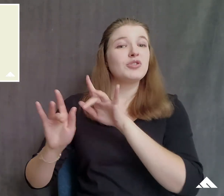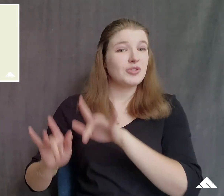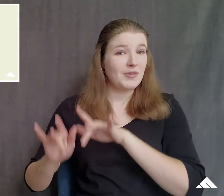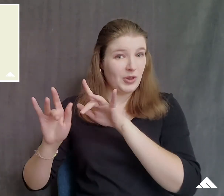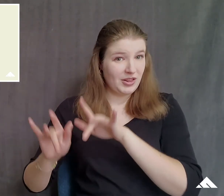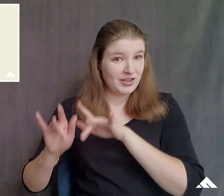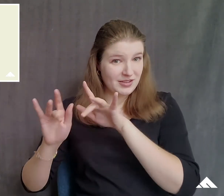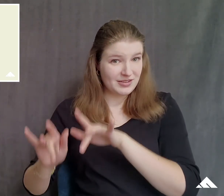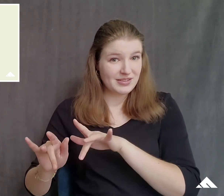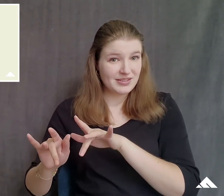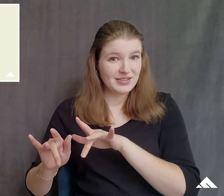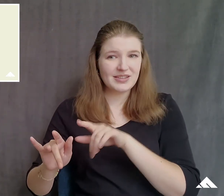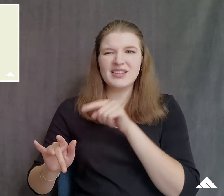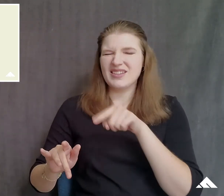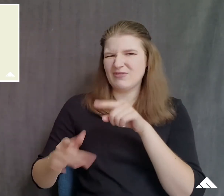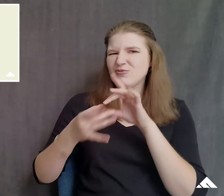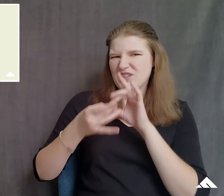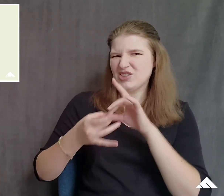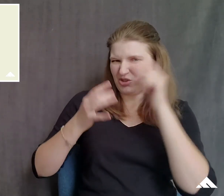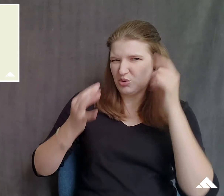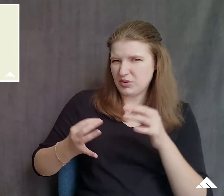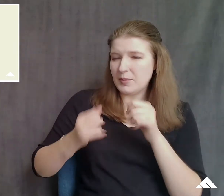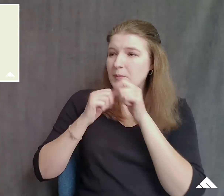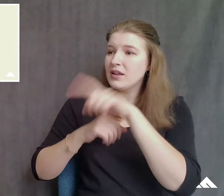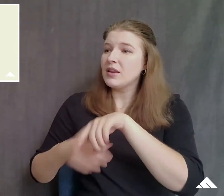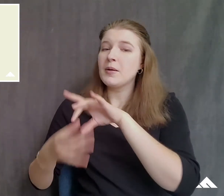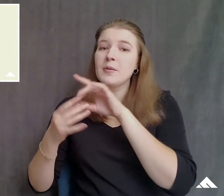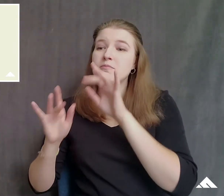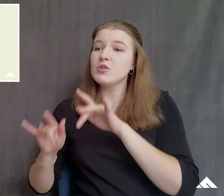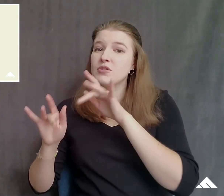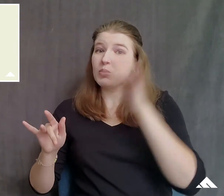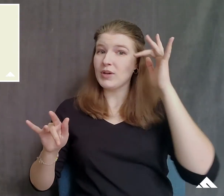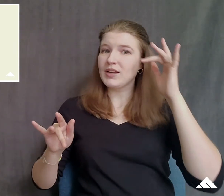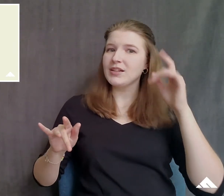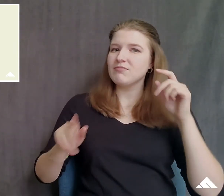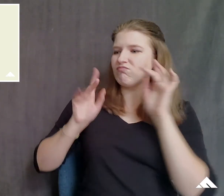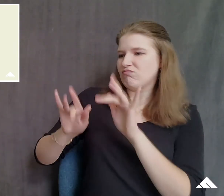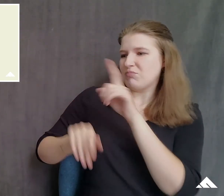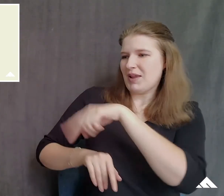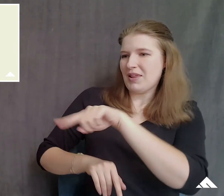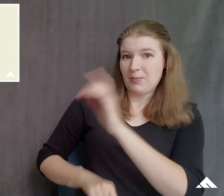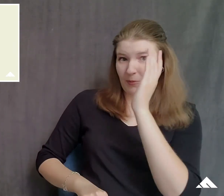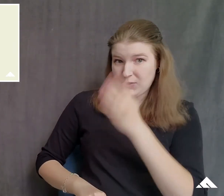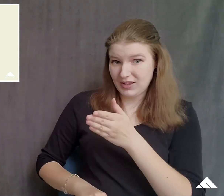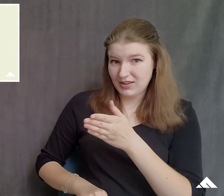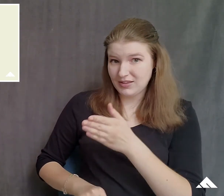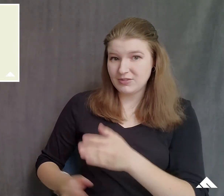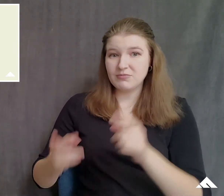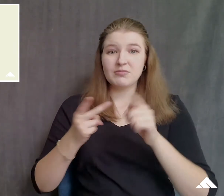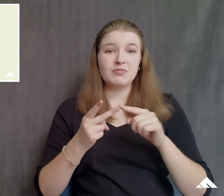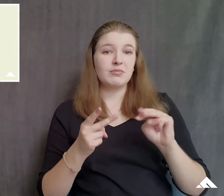the merciful. This is the relationship choice. Blessed are the merciful, for they'll be shown mercy. And then Matthew